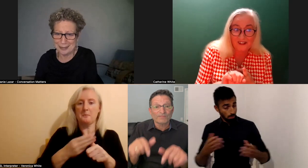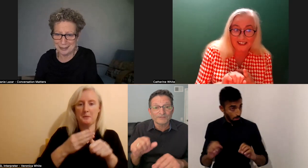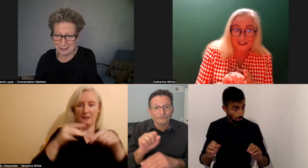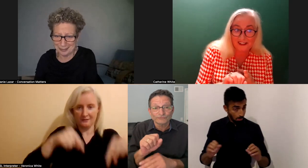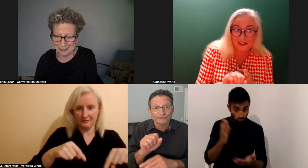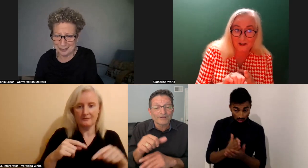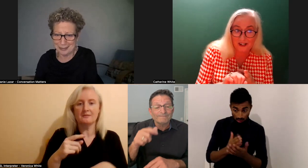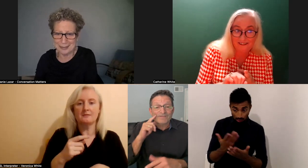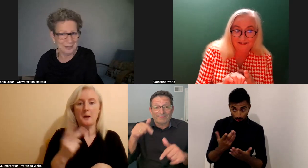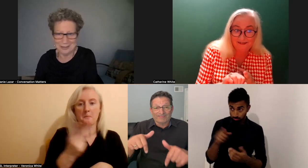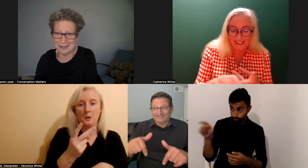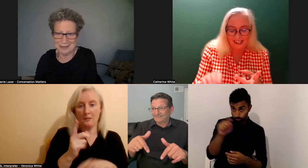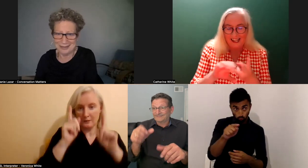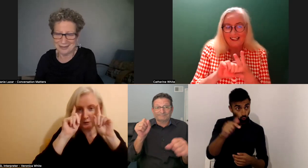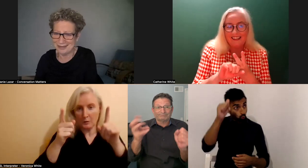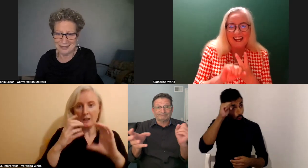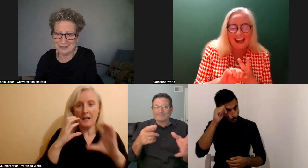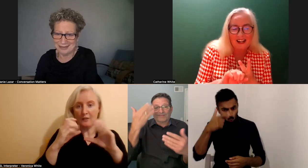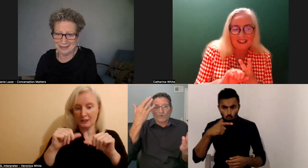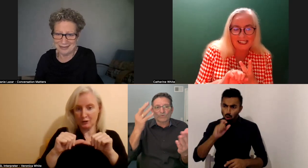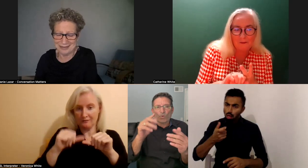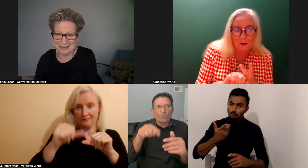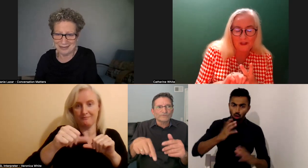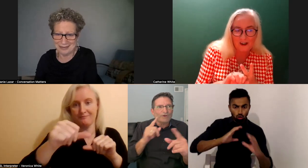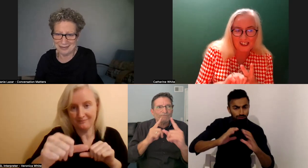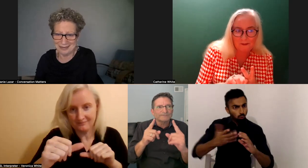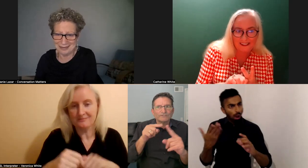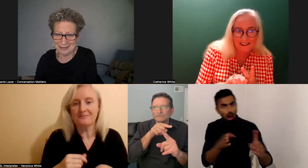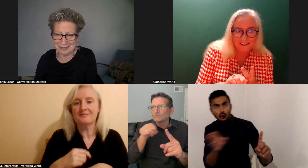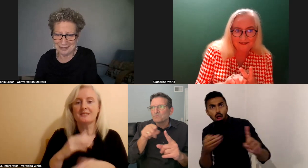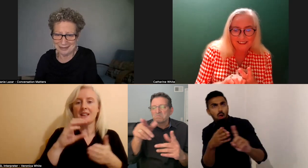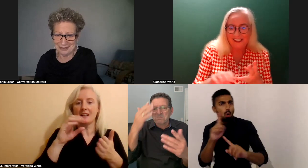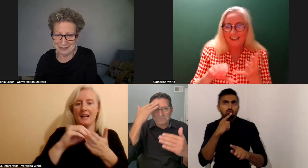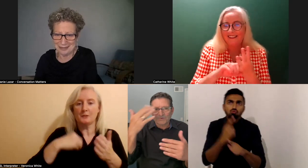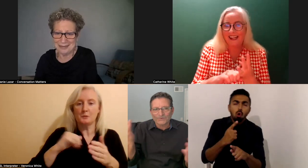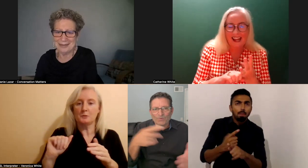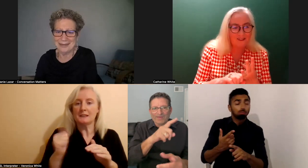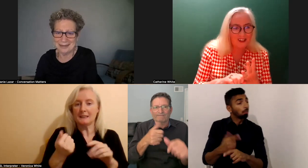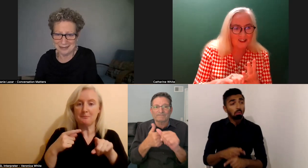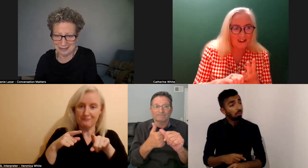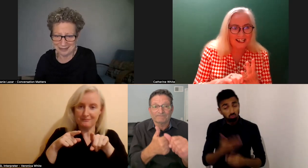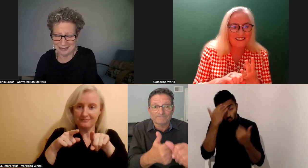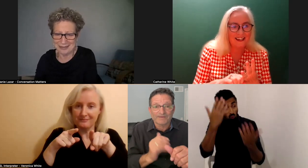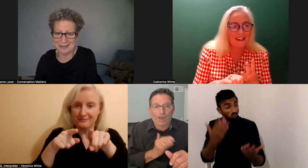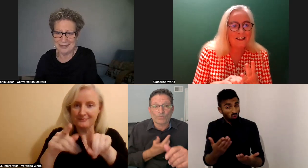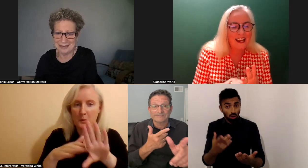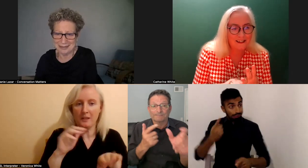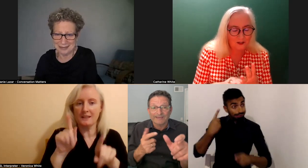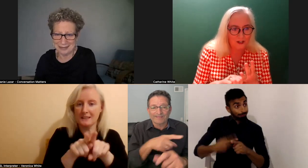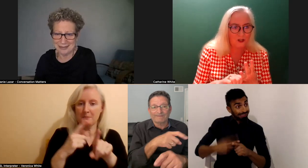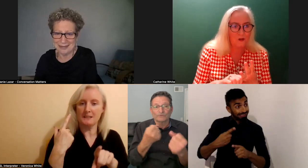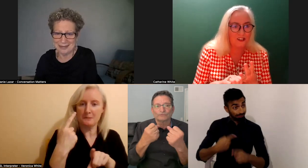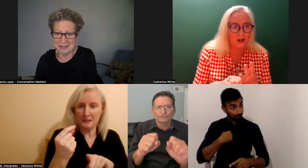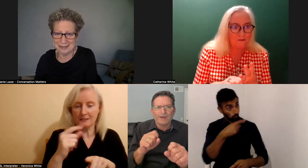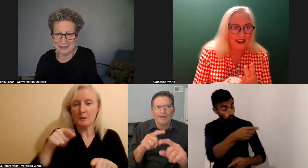this conversation is going. They have to keep up with our speed. They have to try and second